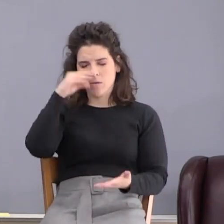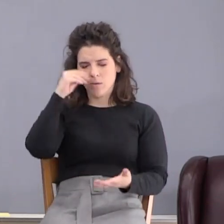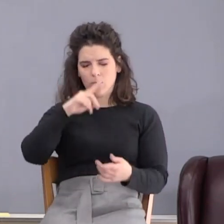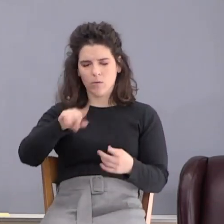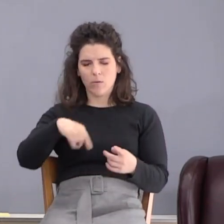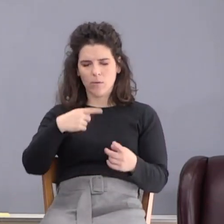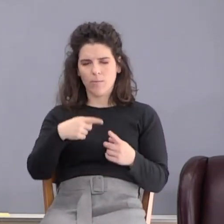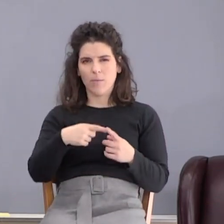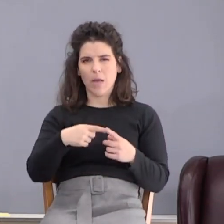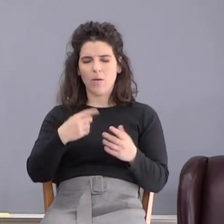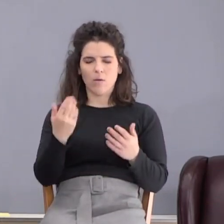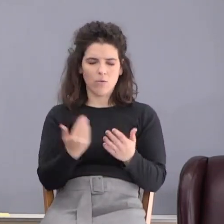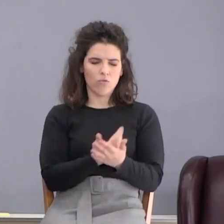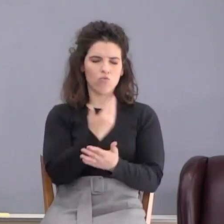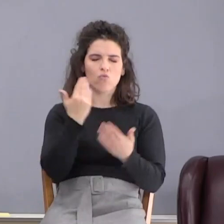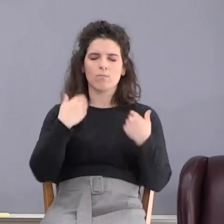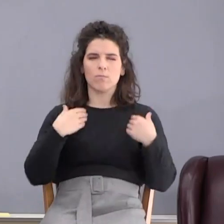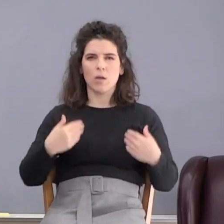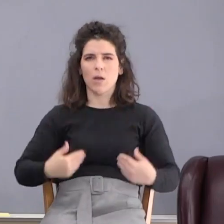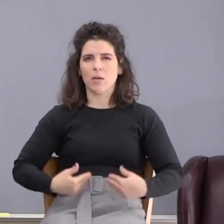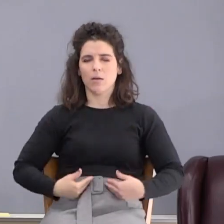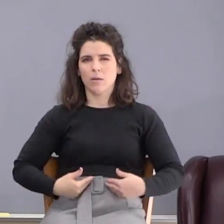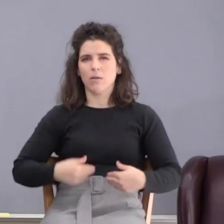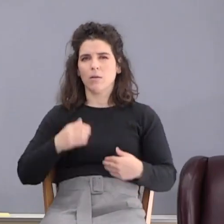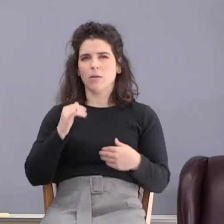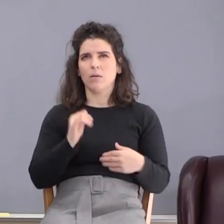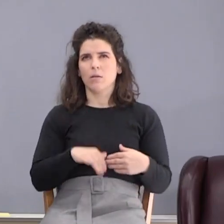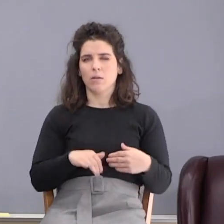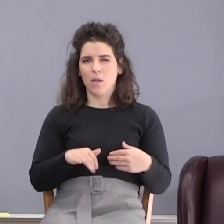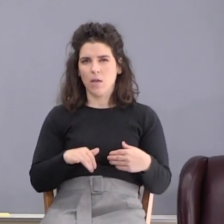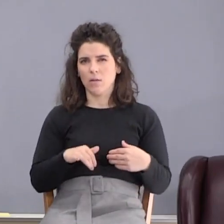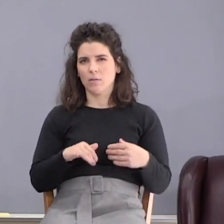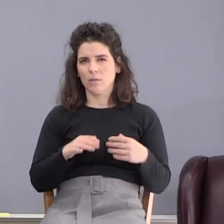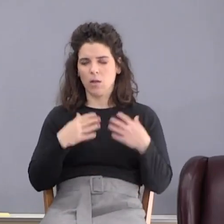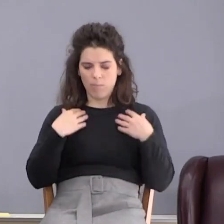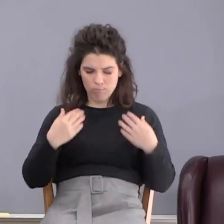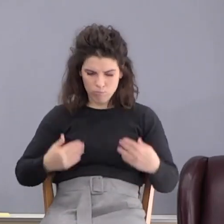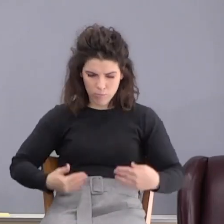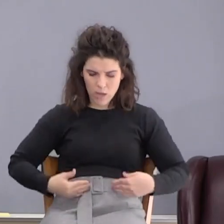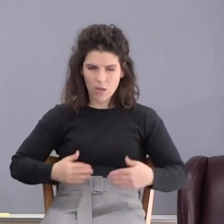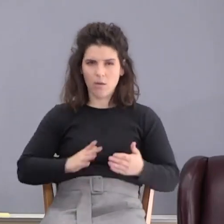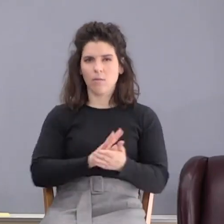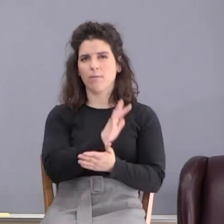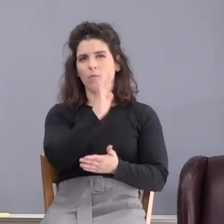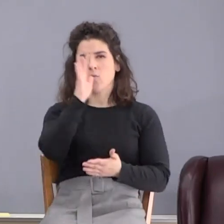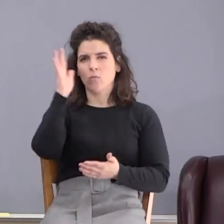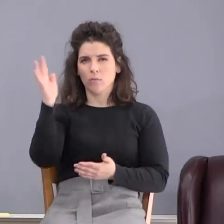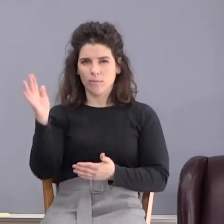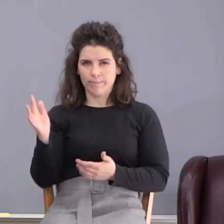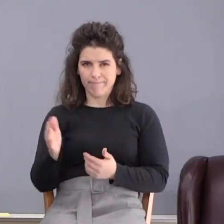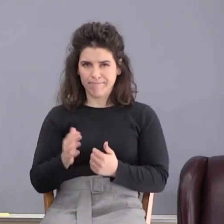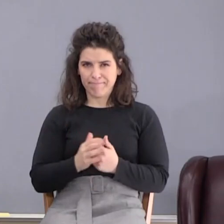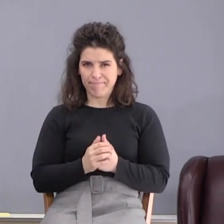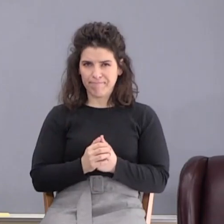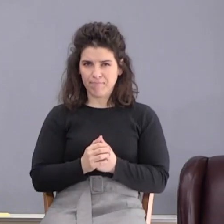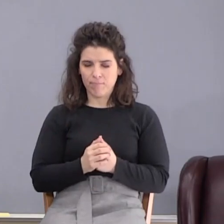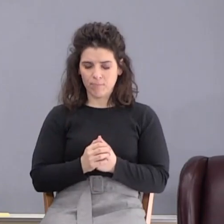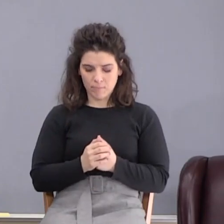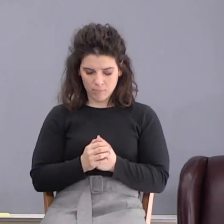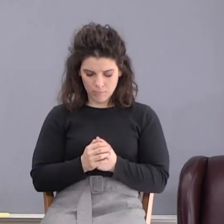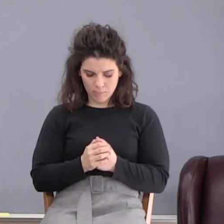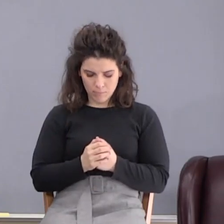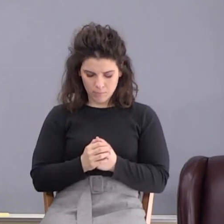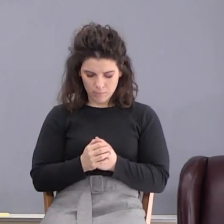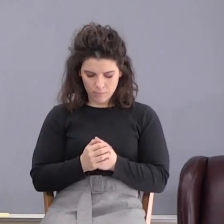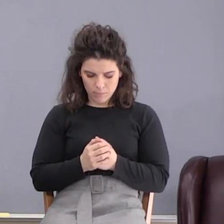about a new body that is a body of glory. There is